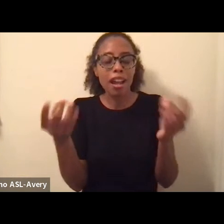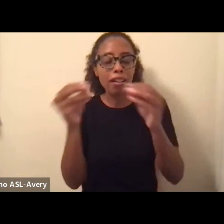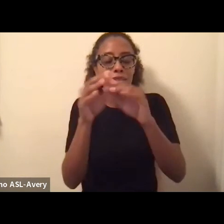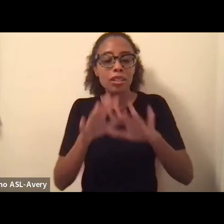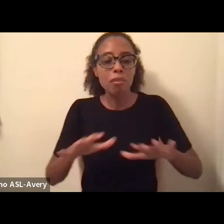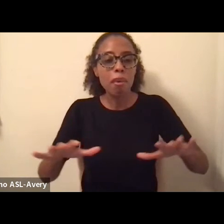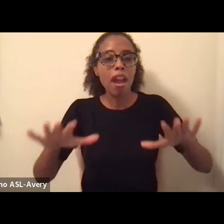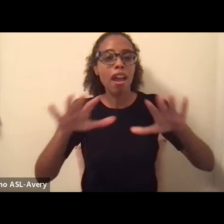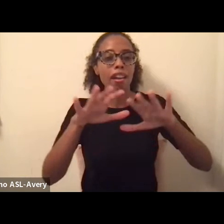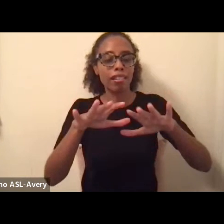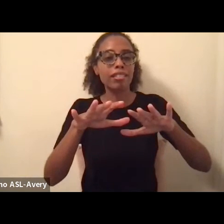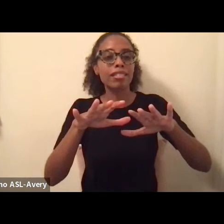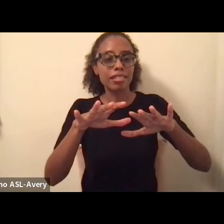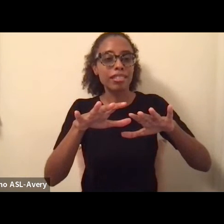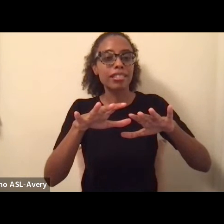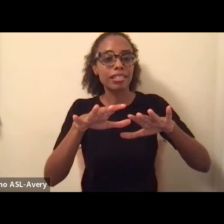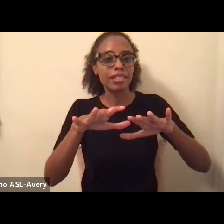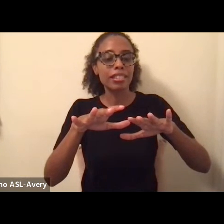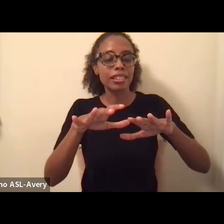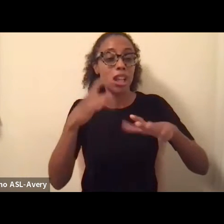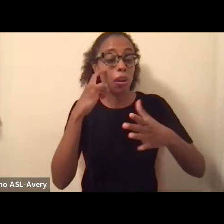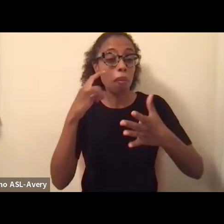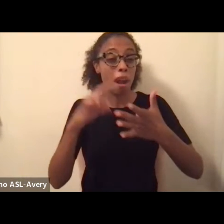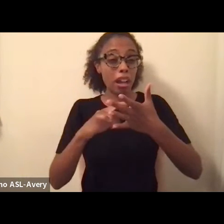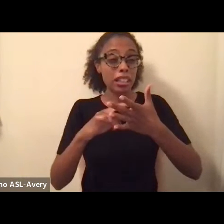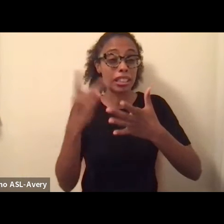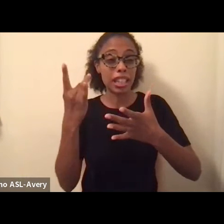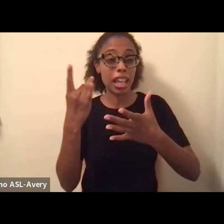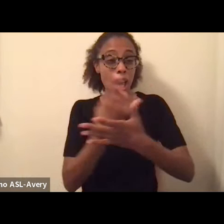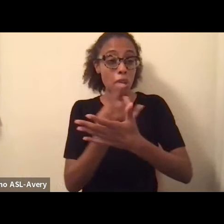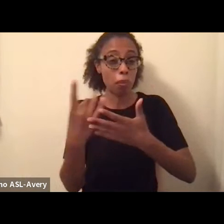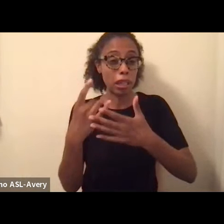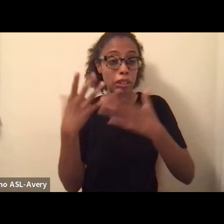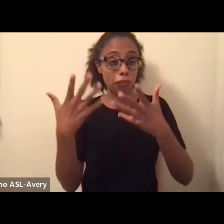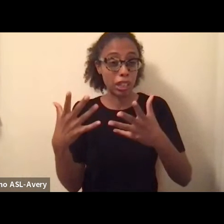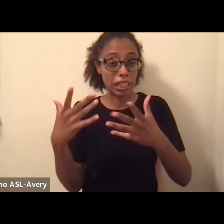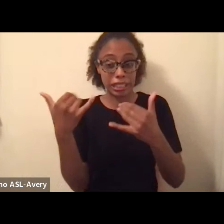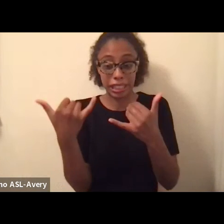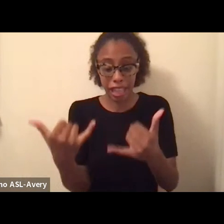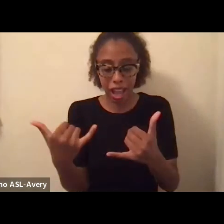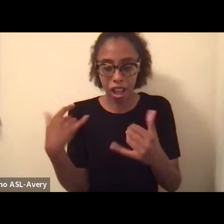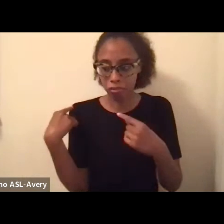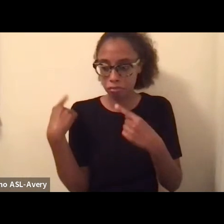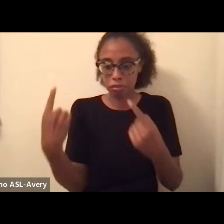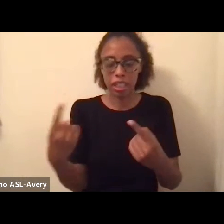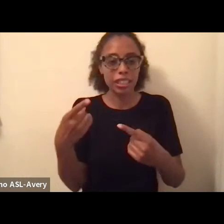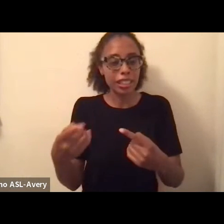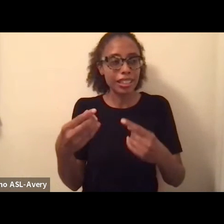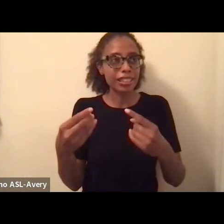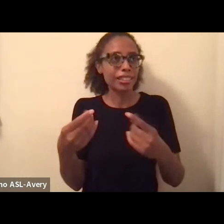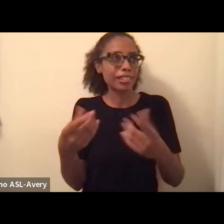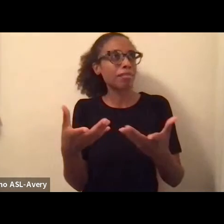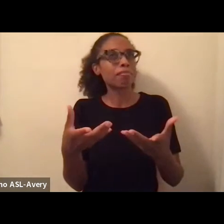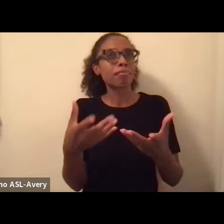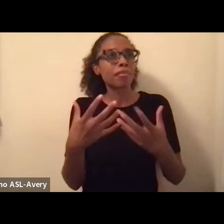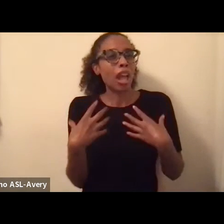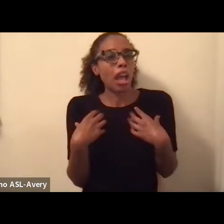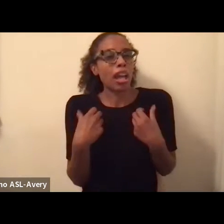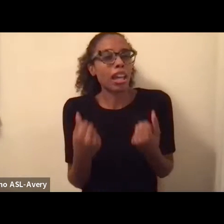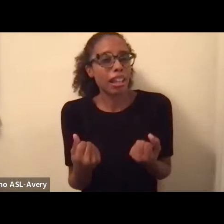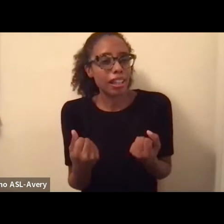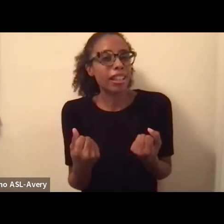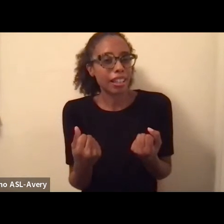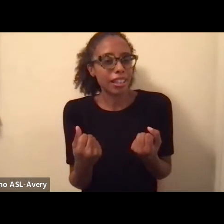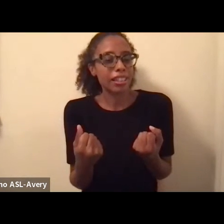that for the last 8 weeks, this has also been restorative space for me. So I look forward to